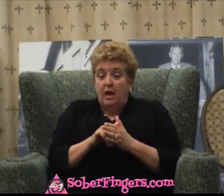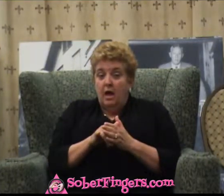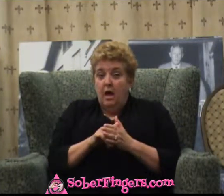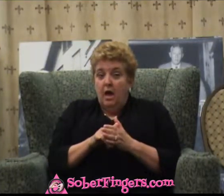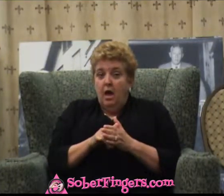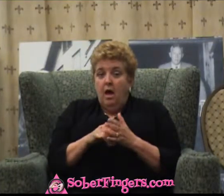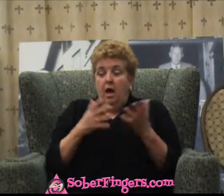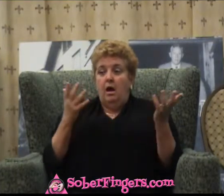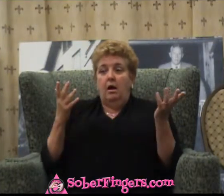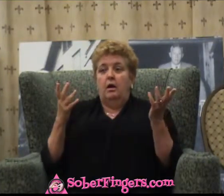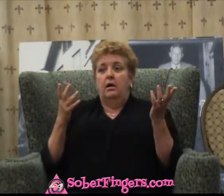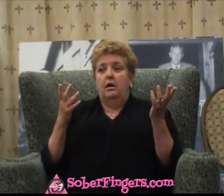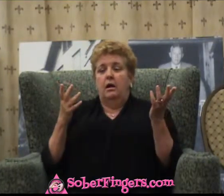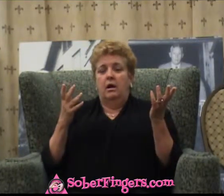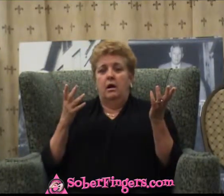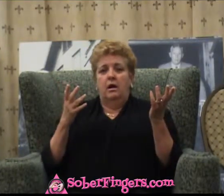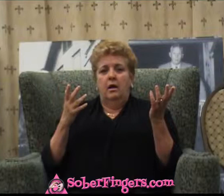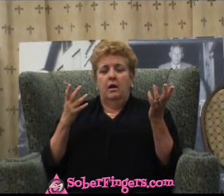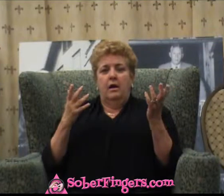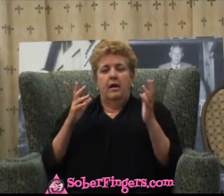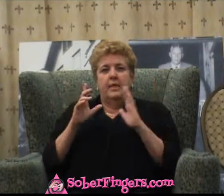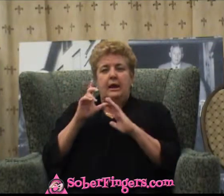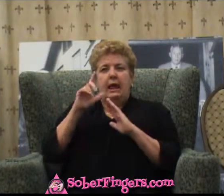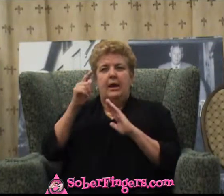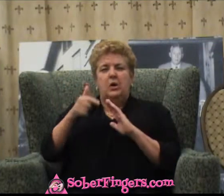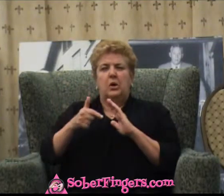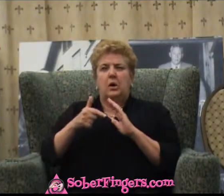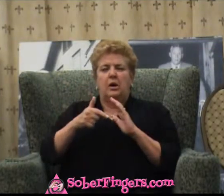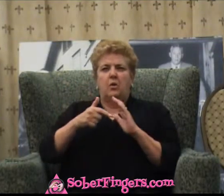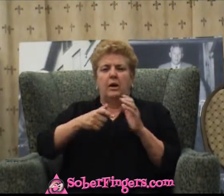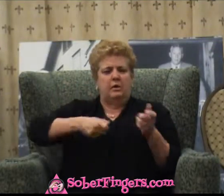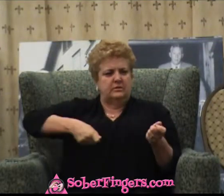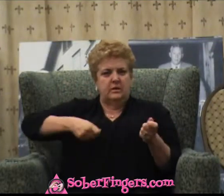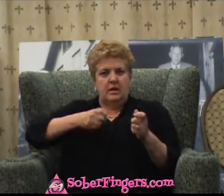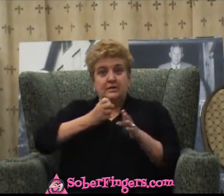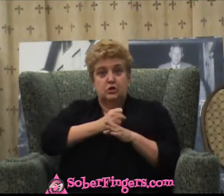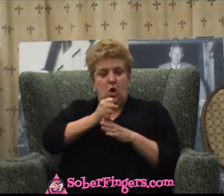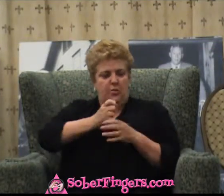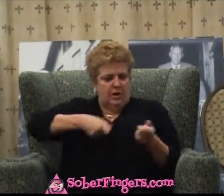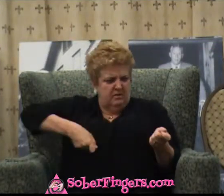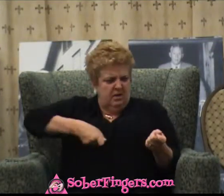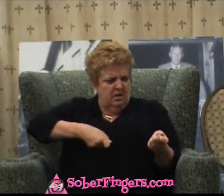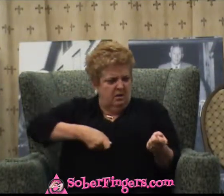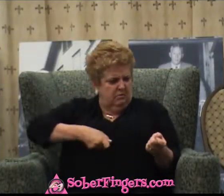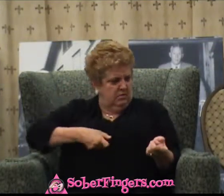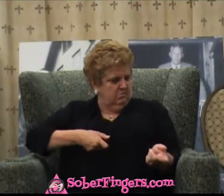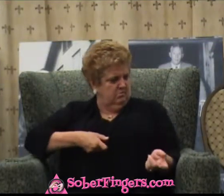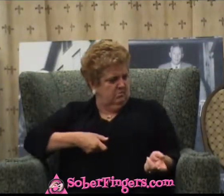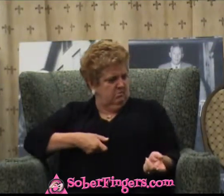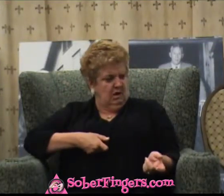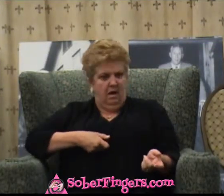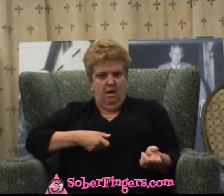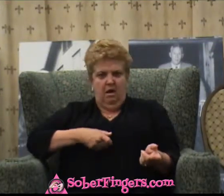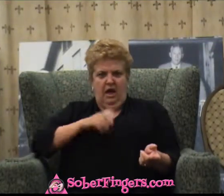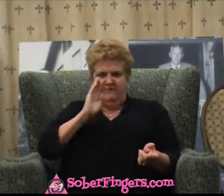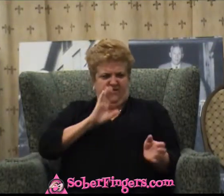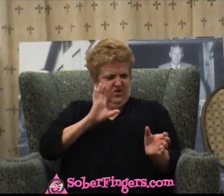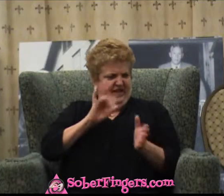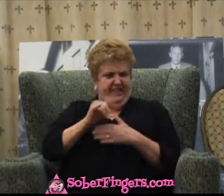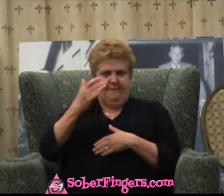lot of the fog started to clear up, and I realized when I held a pool stick in my hand sober, I'd never done this before. But this was my